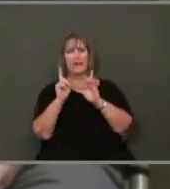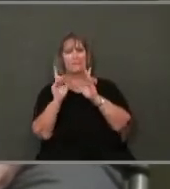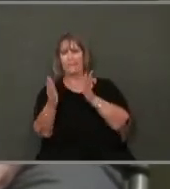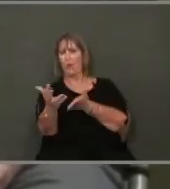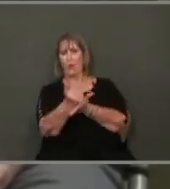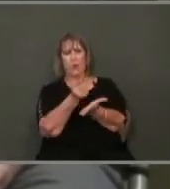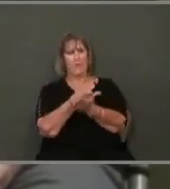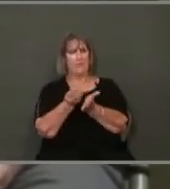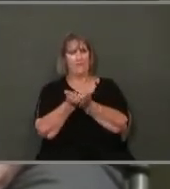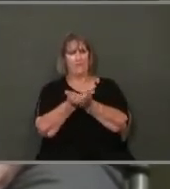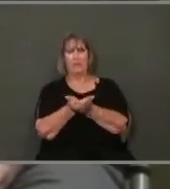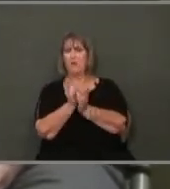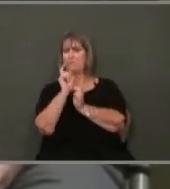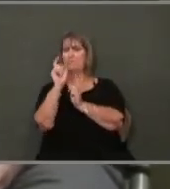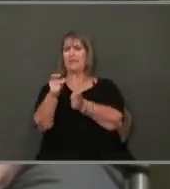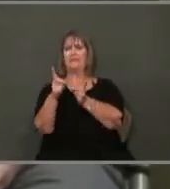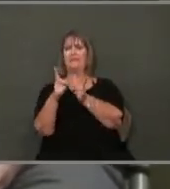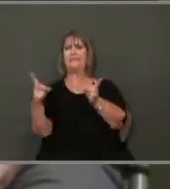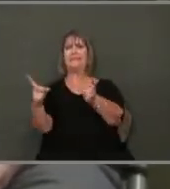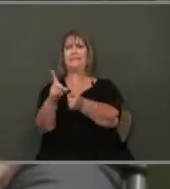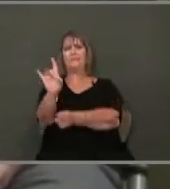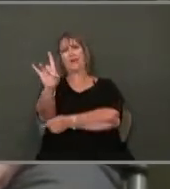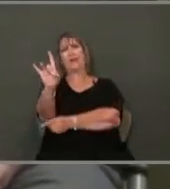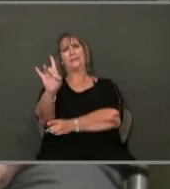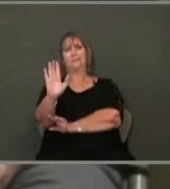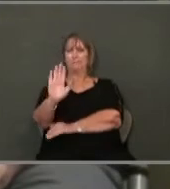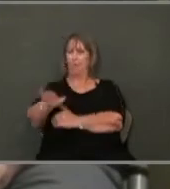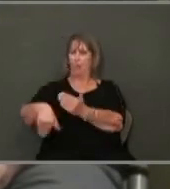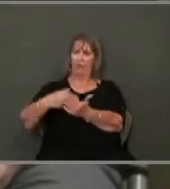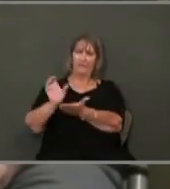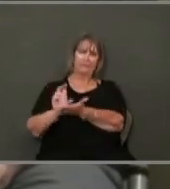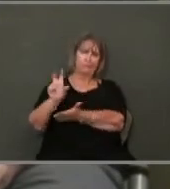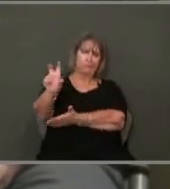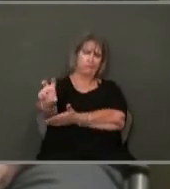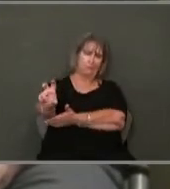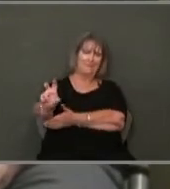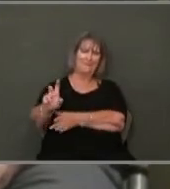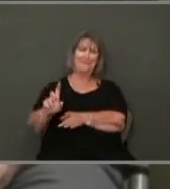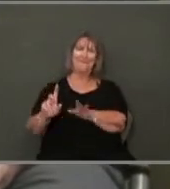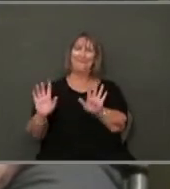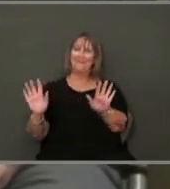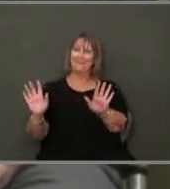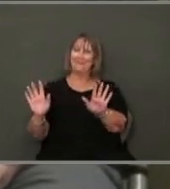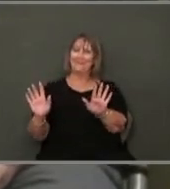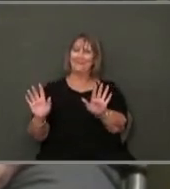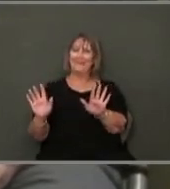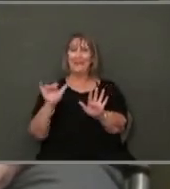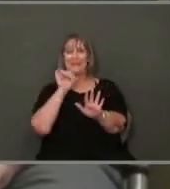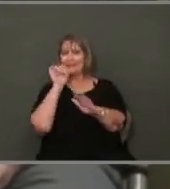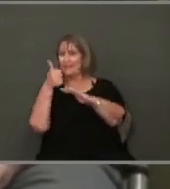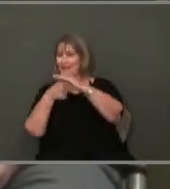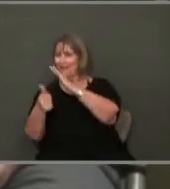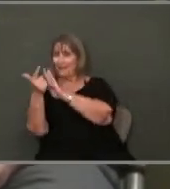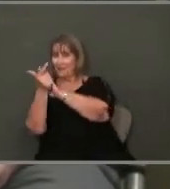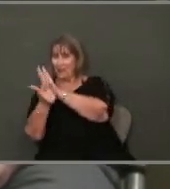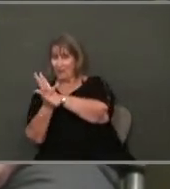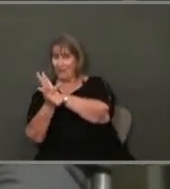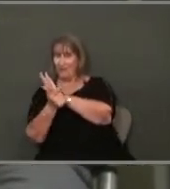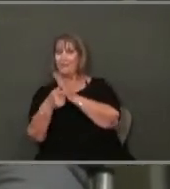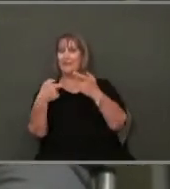they wanted to do that. But so the council's got to look at it a little bit differently in this case because of that state law